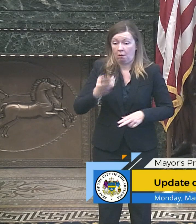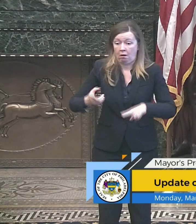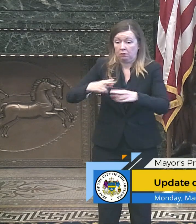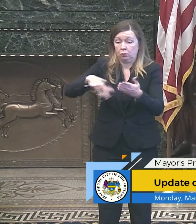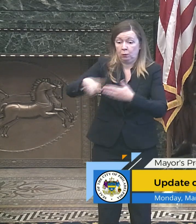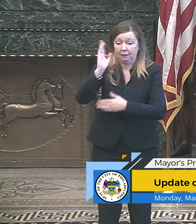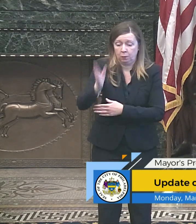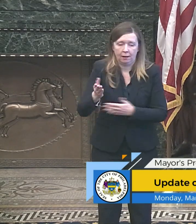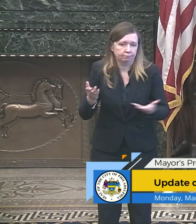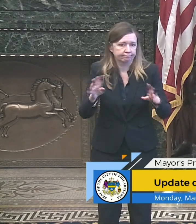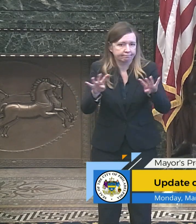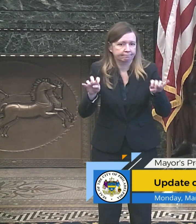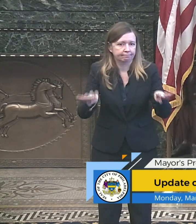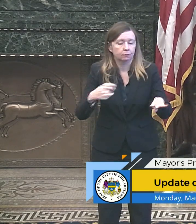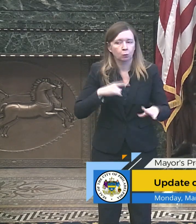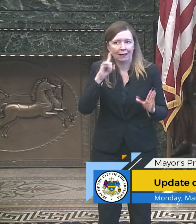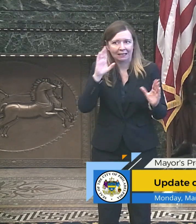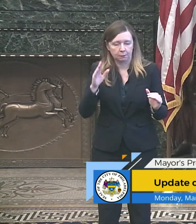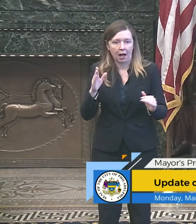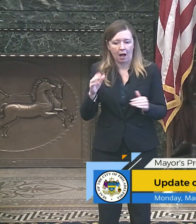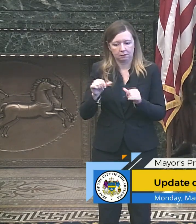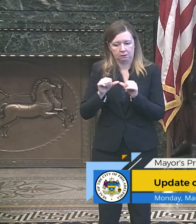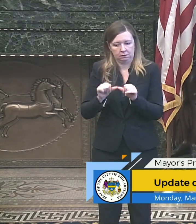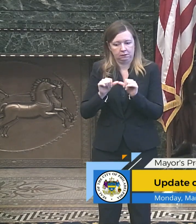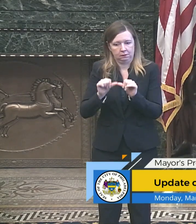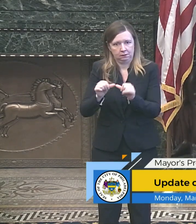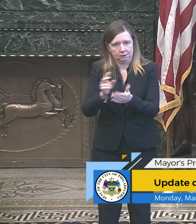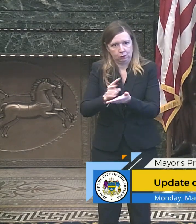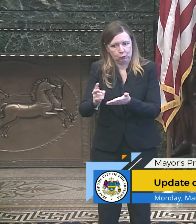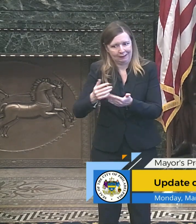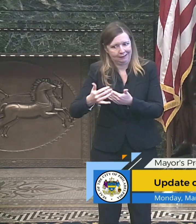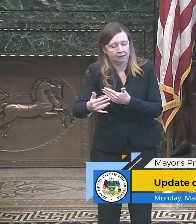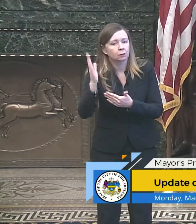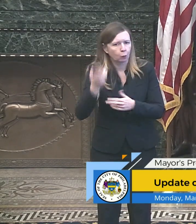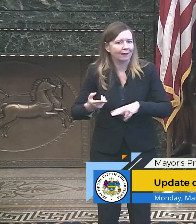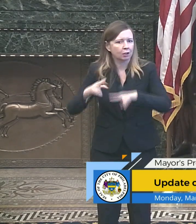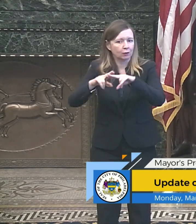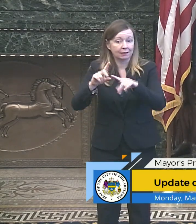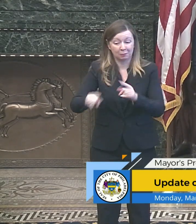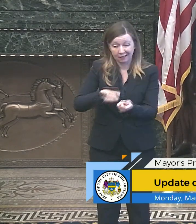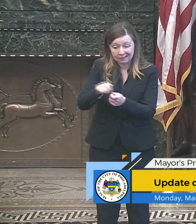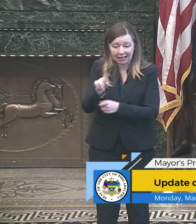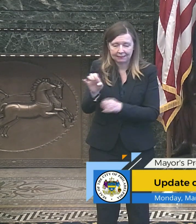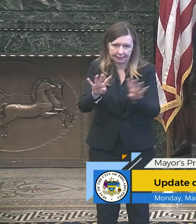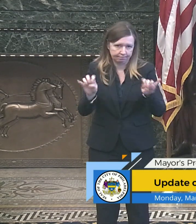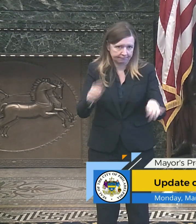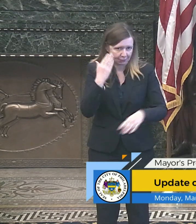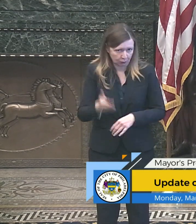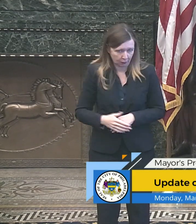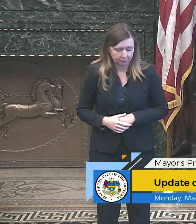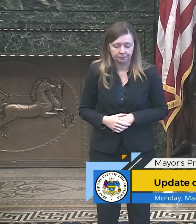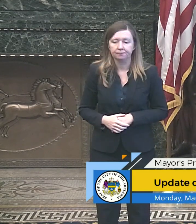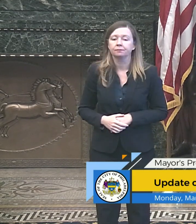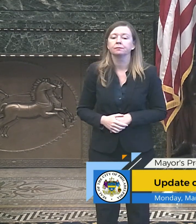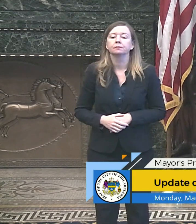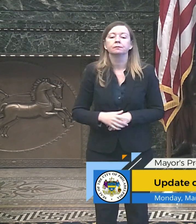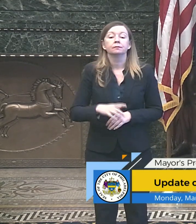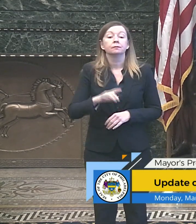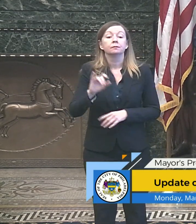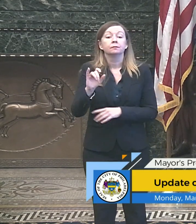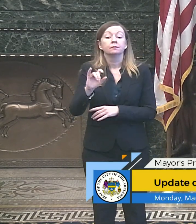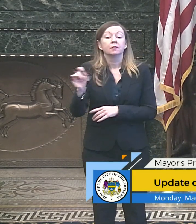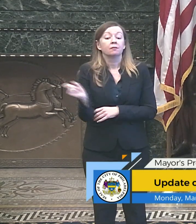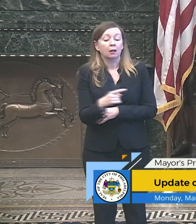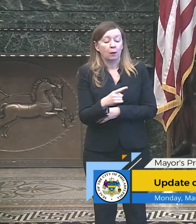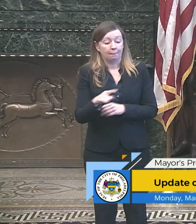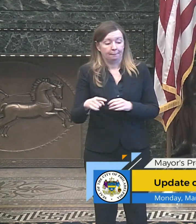weeks. We certainly expect it's going to increase over the next 2 weeks, but I can't say when the peak will be. Just to follow, if I could,